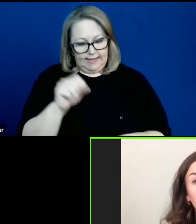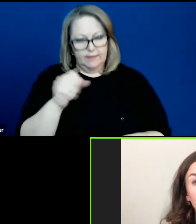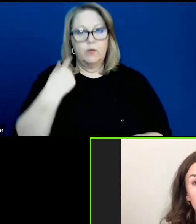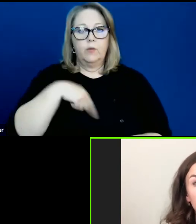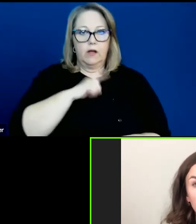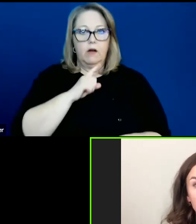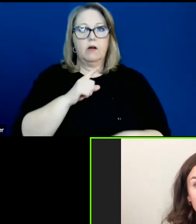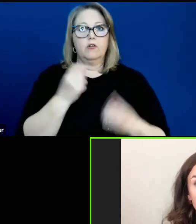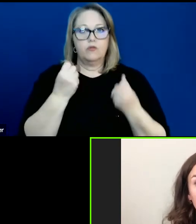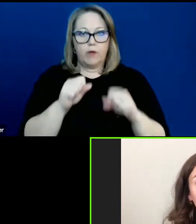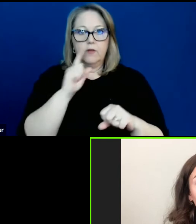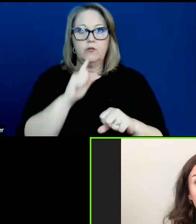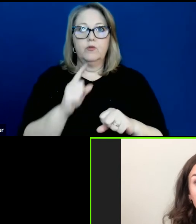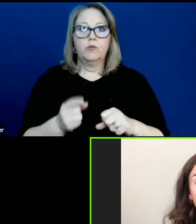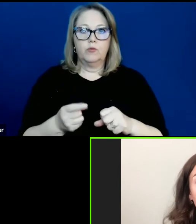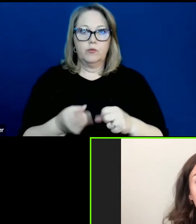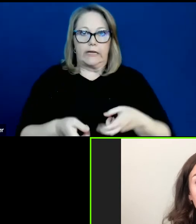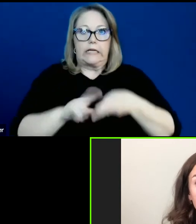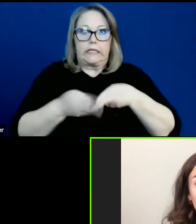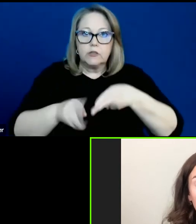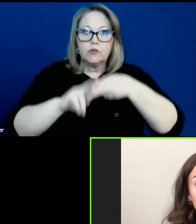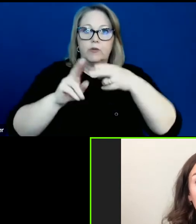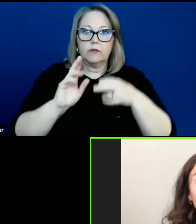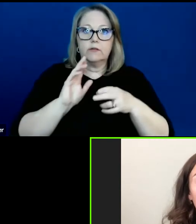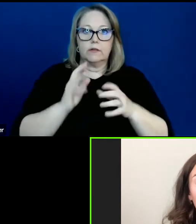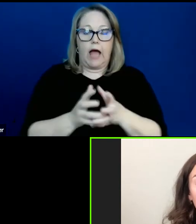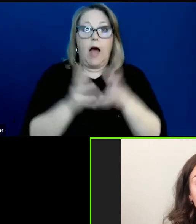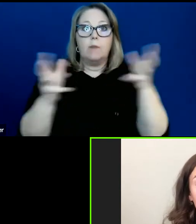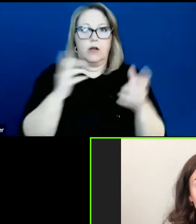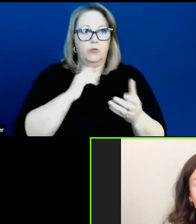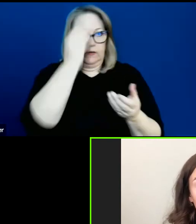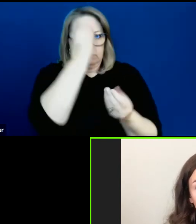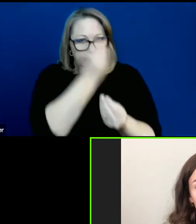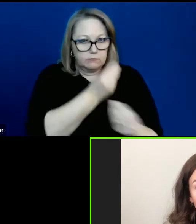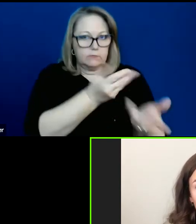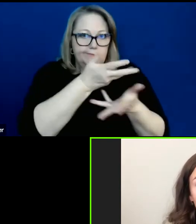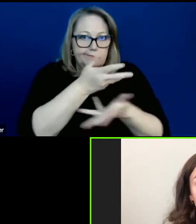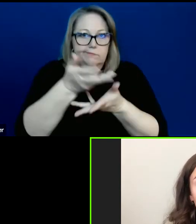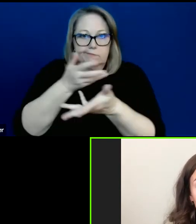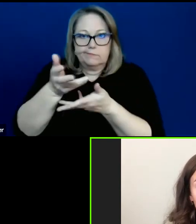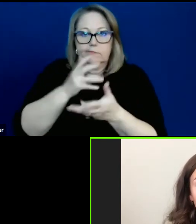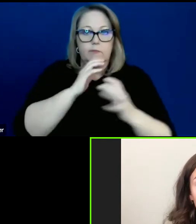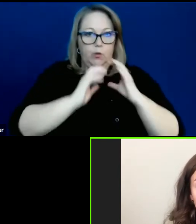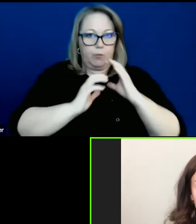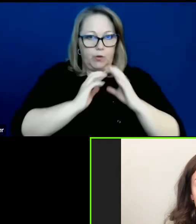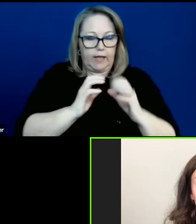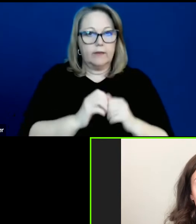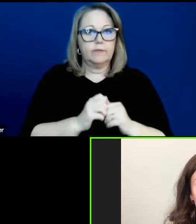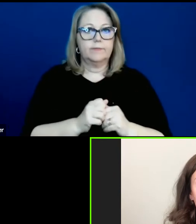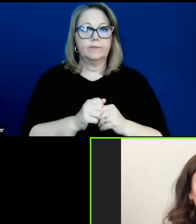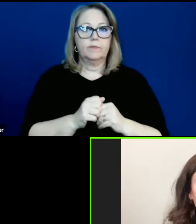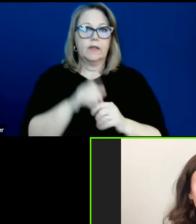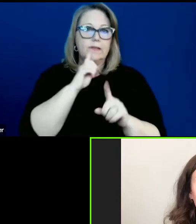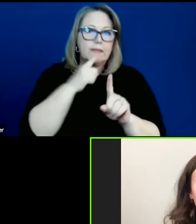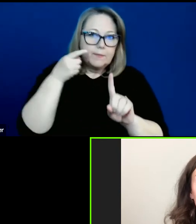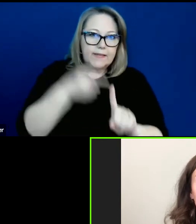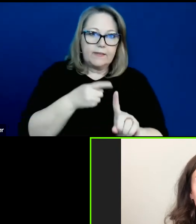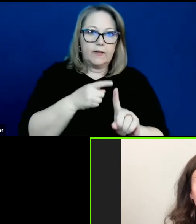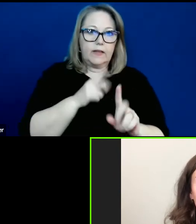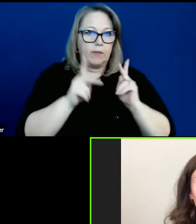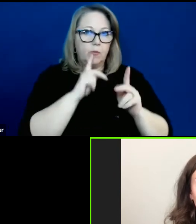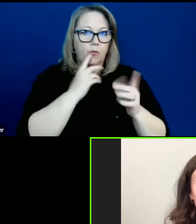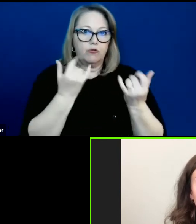our communication strategies throughout the weeks and months ahead with specific focus on those people that we're trying to reach. So we can